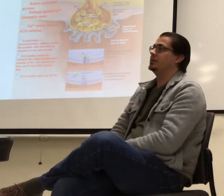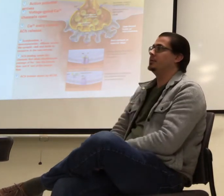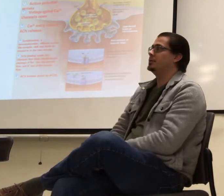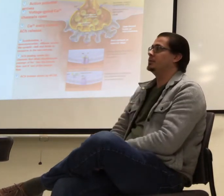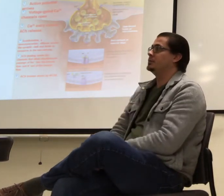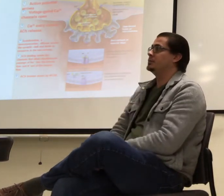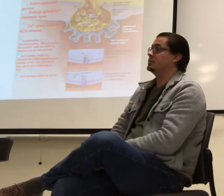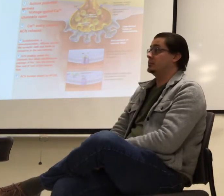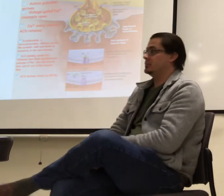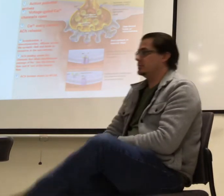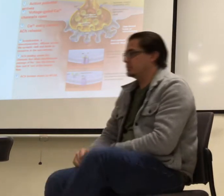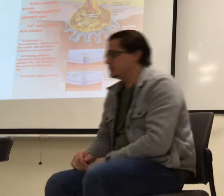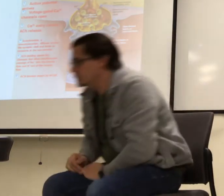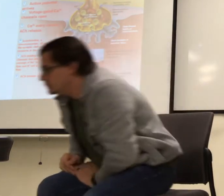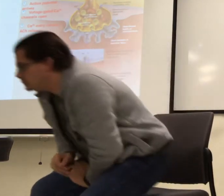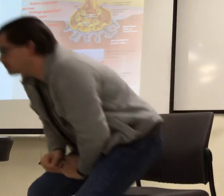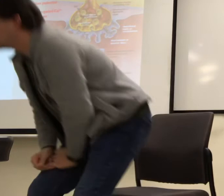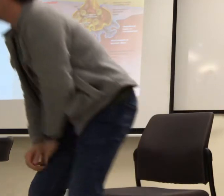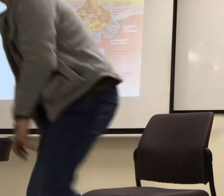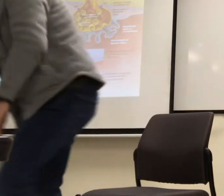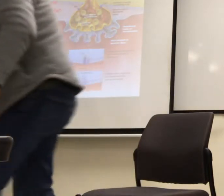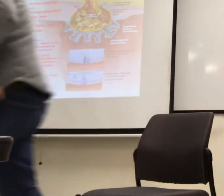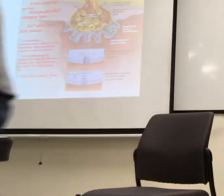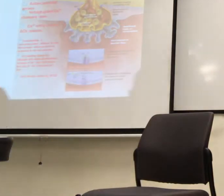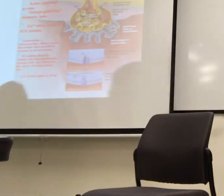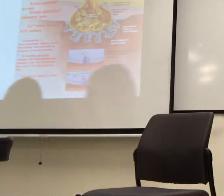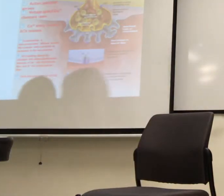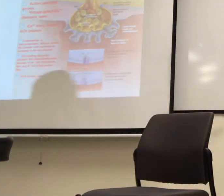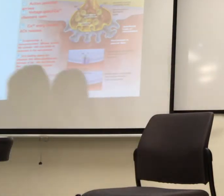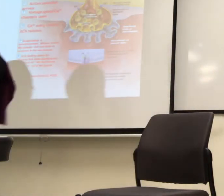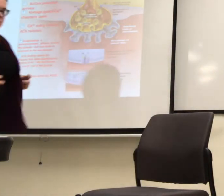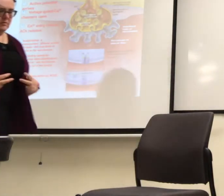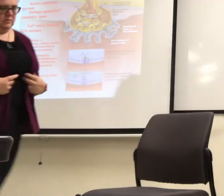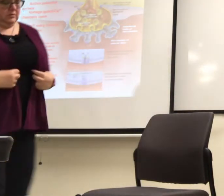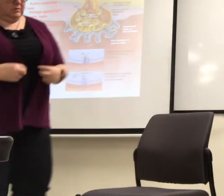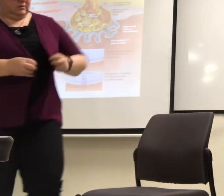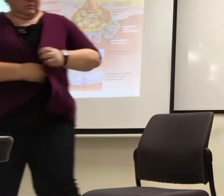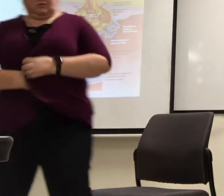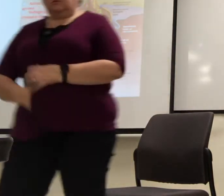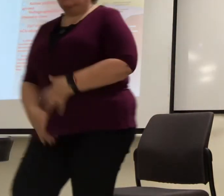Yes, you have the efflux of potassium. Focus on the sodium influx.